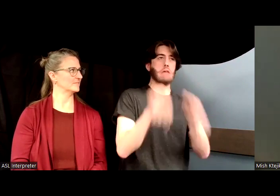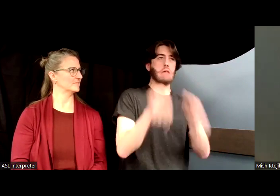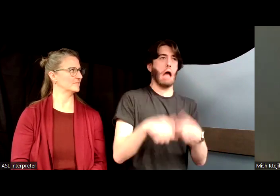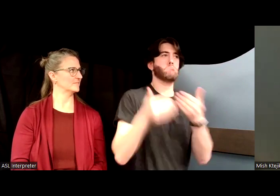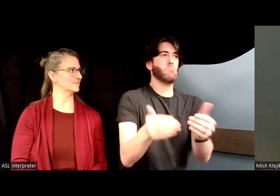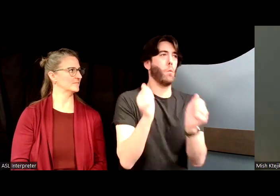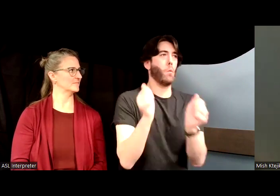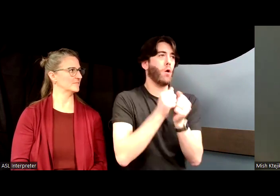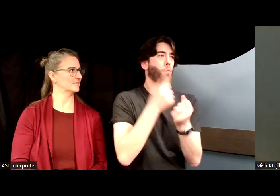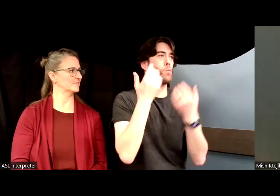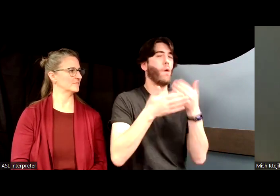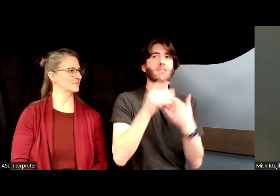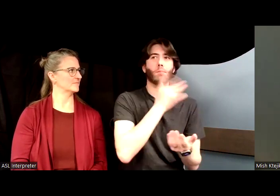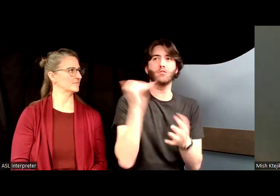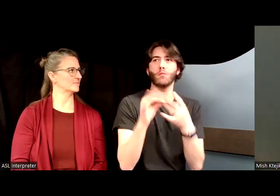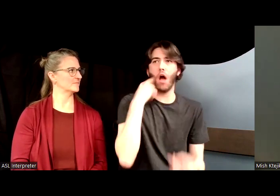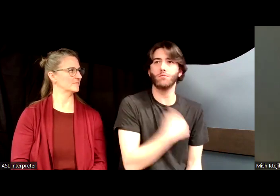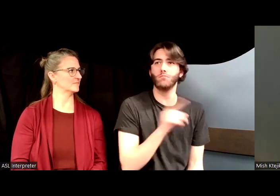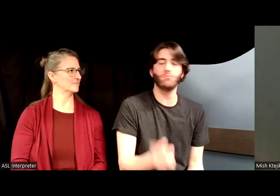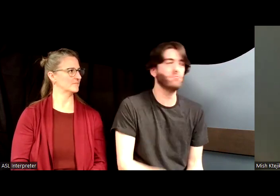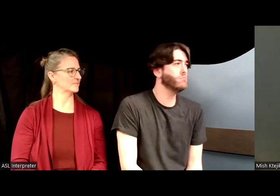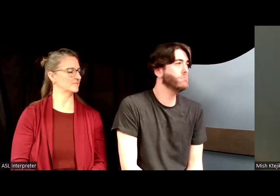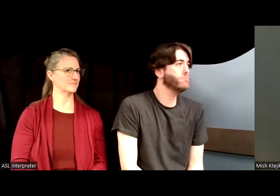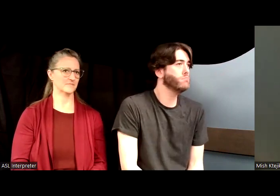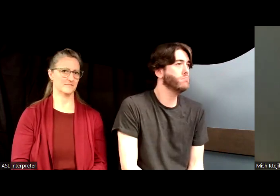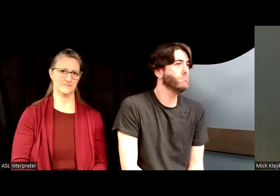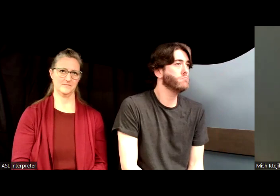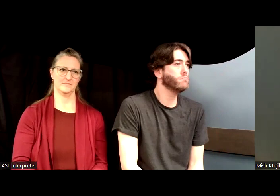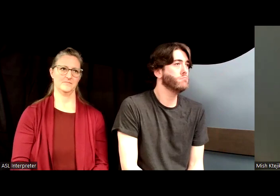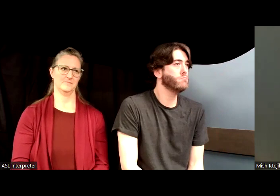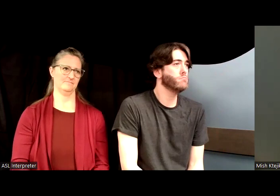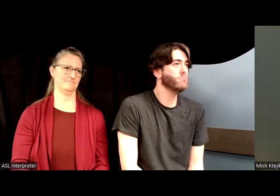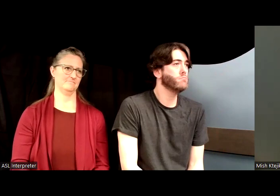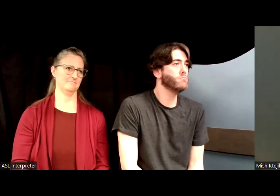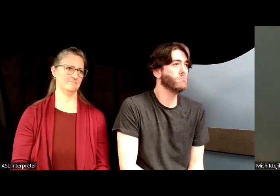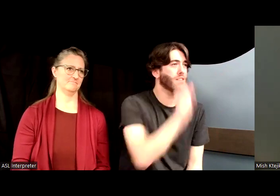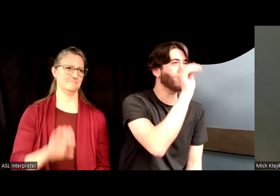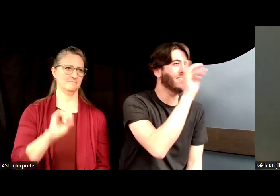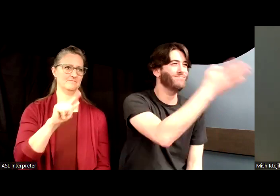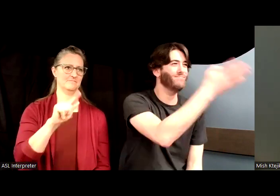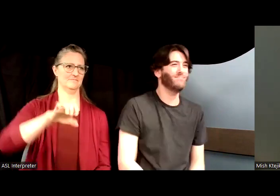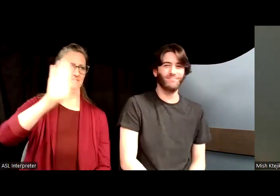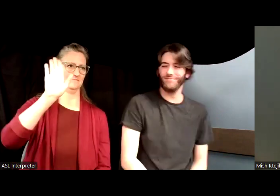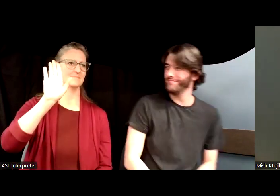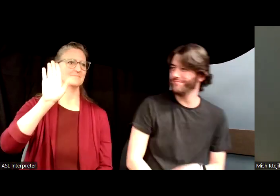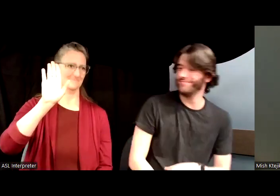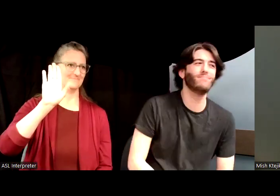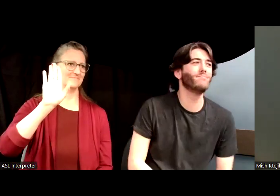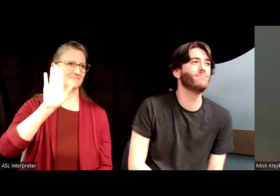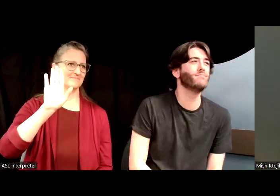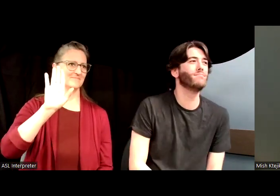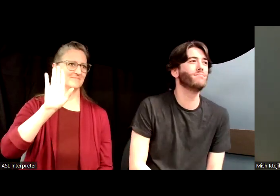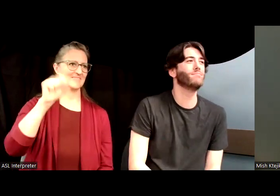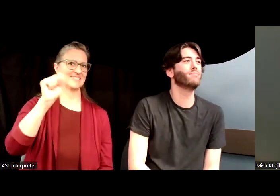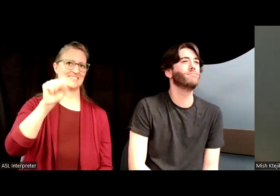then go with our gut feeling and decide whatever is best for us. Sammy? Yes, this